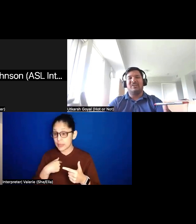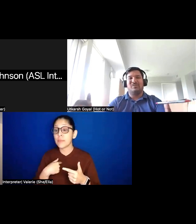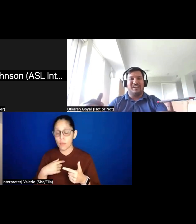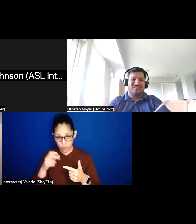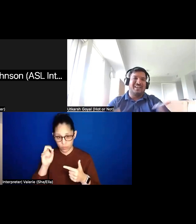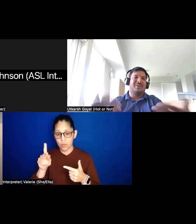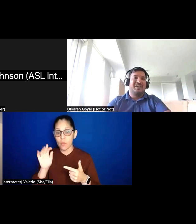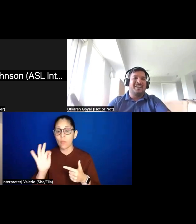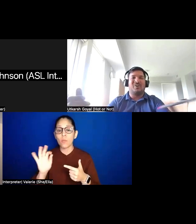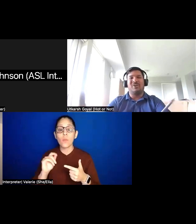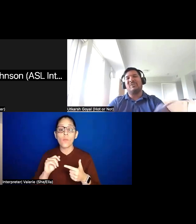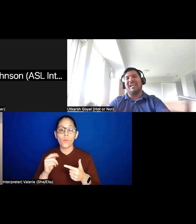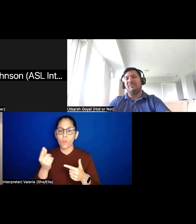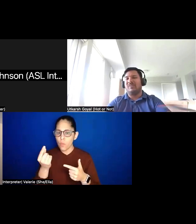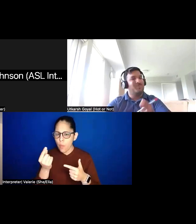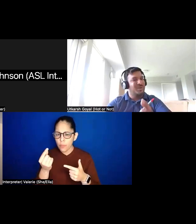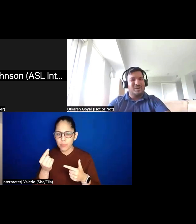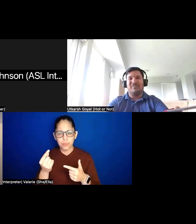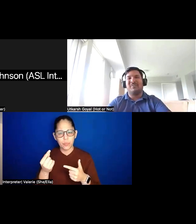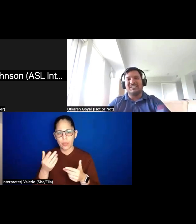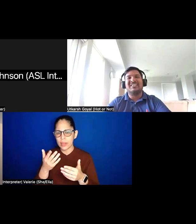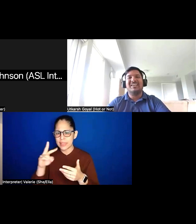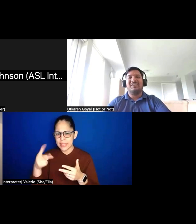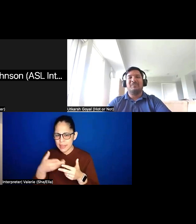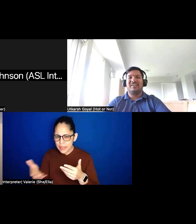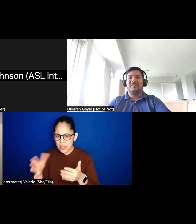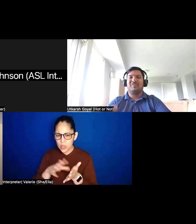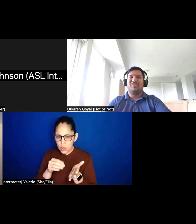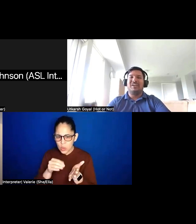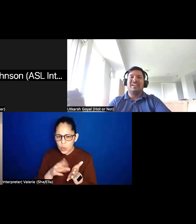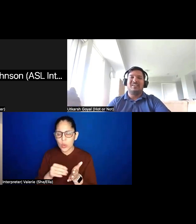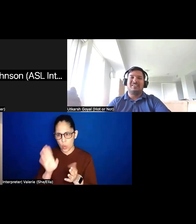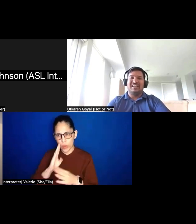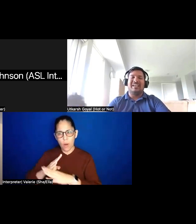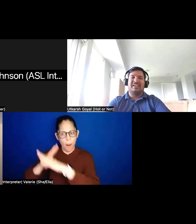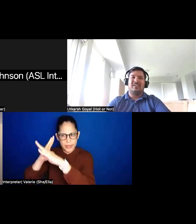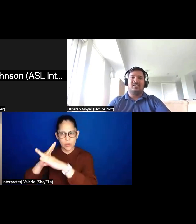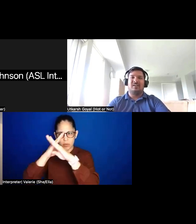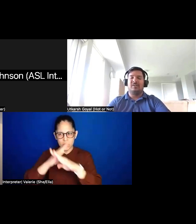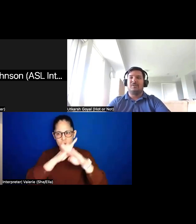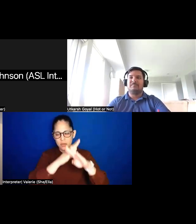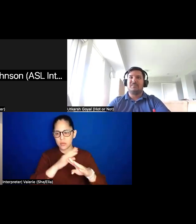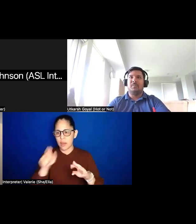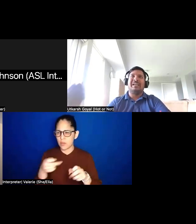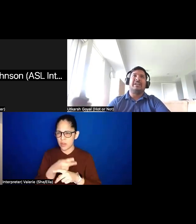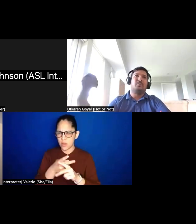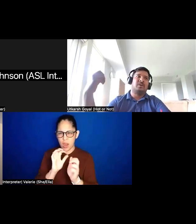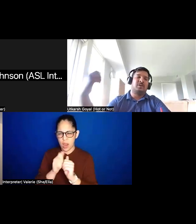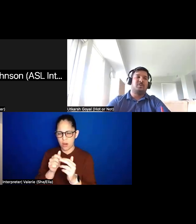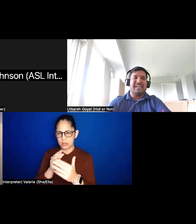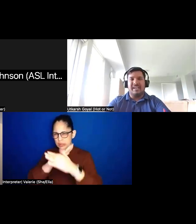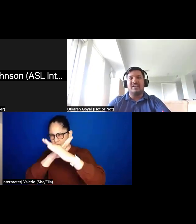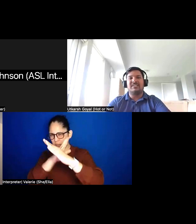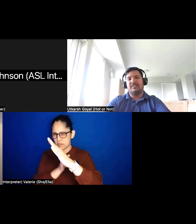you know, either you find a way around it or you climb over the wall, whatever works. But the only thing that you know, will get